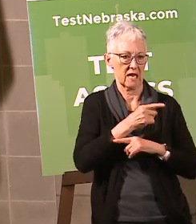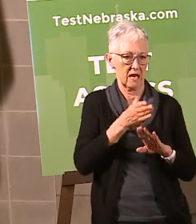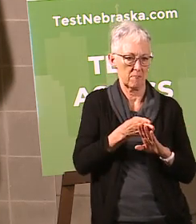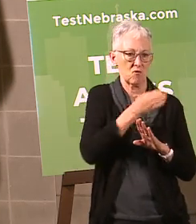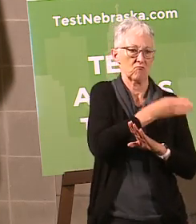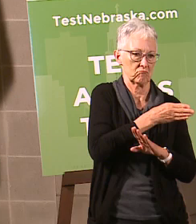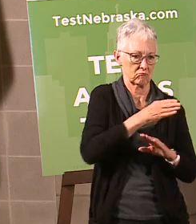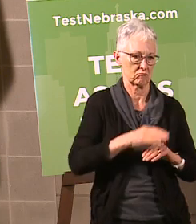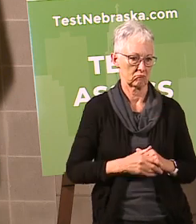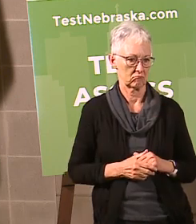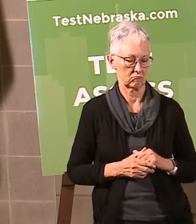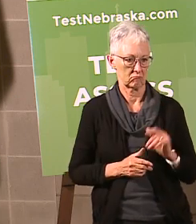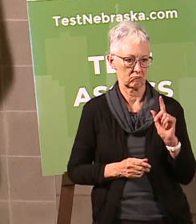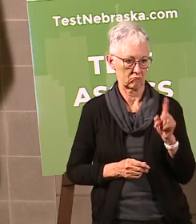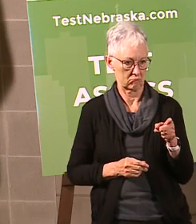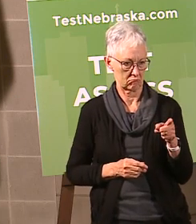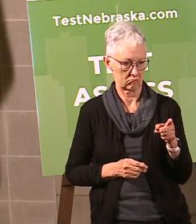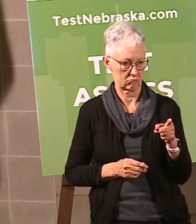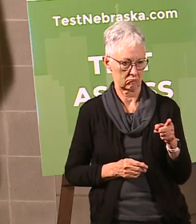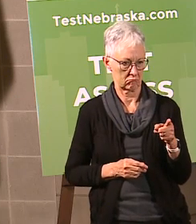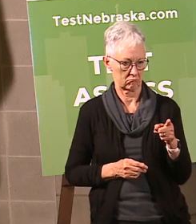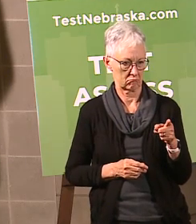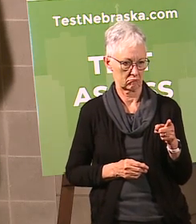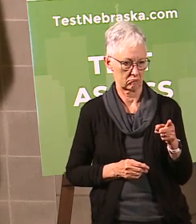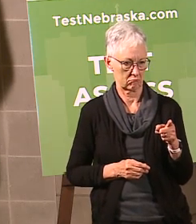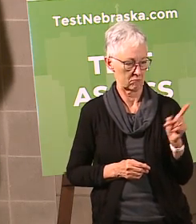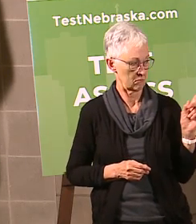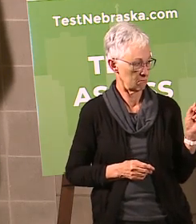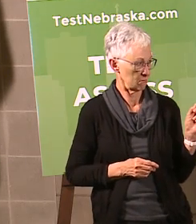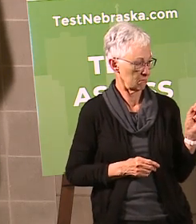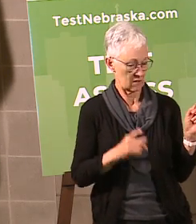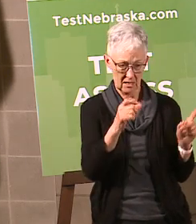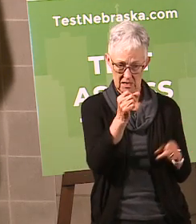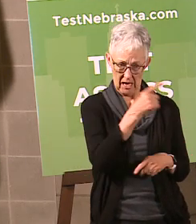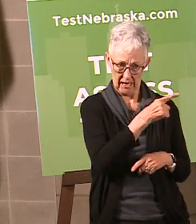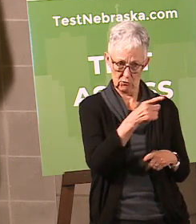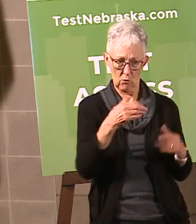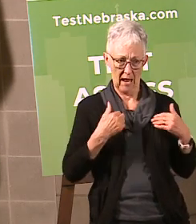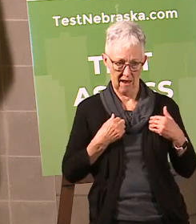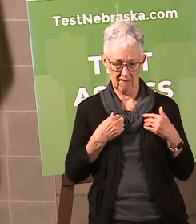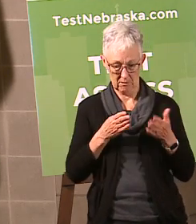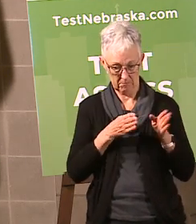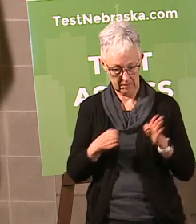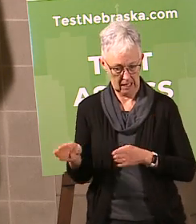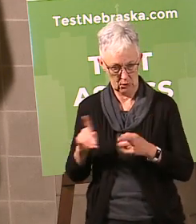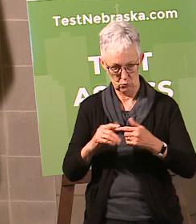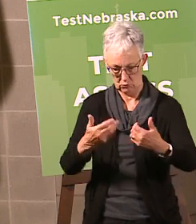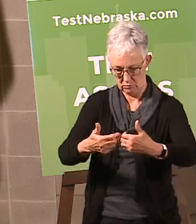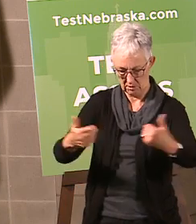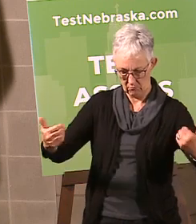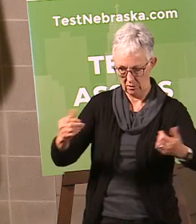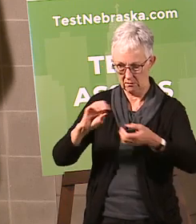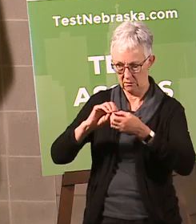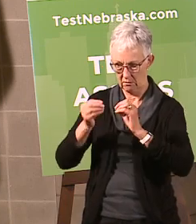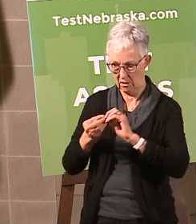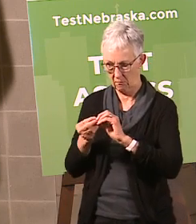Is there any plan to make that, put that on a dashboard somewhere so we can break out the Test Nebraska data versus